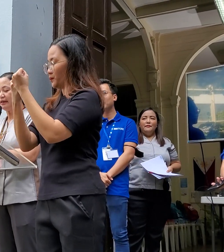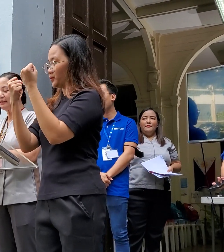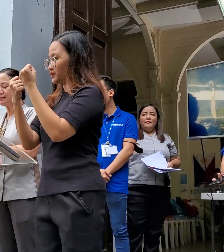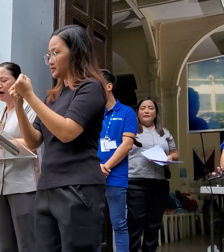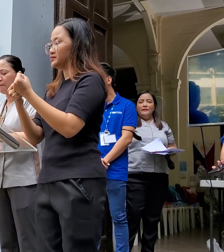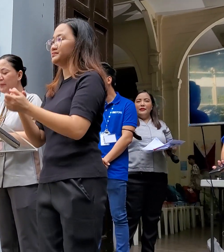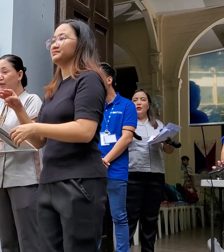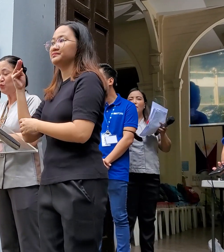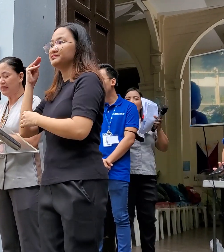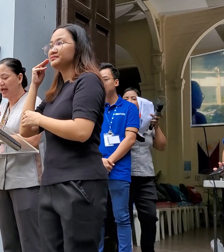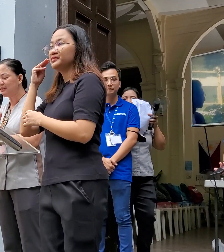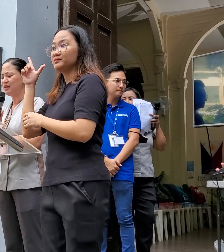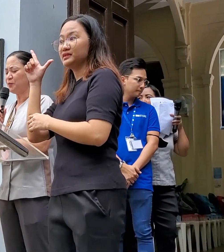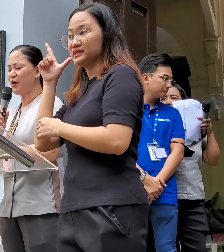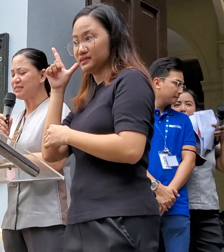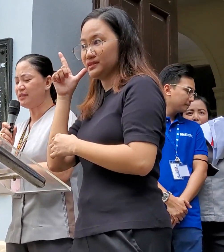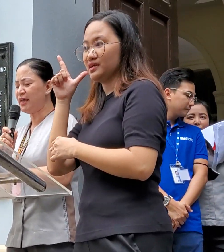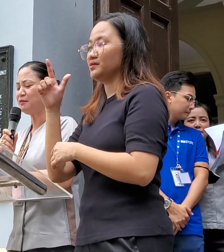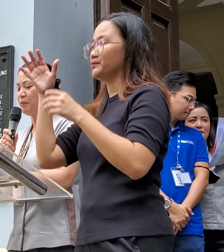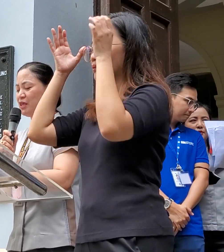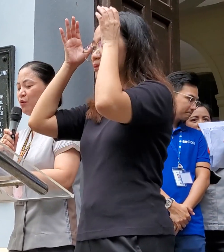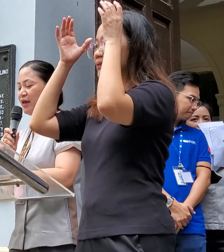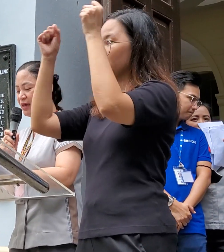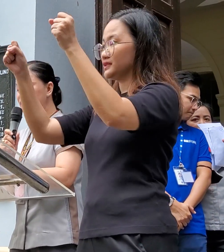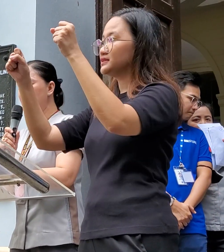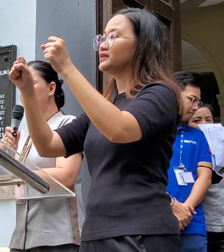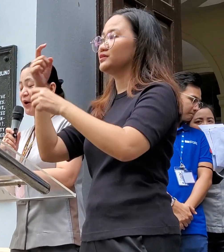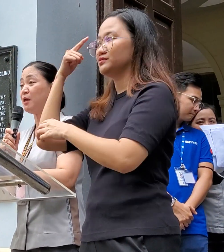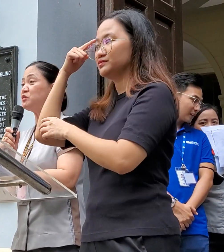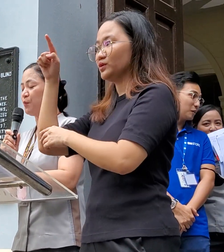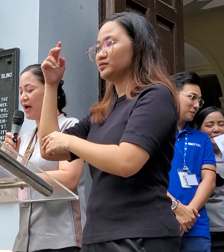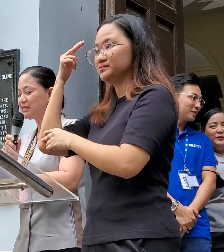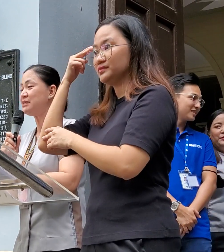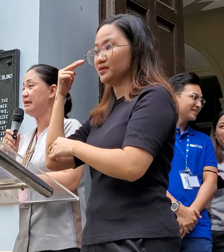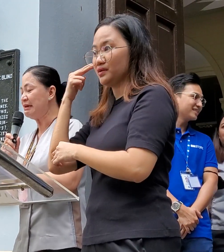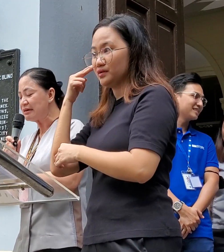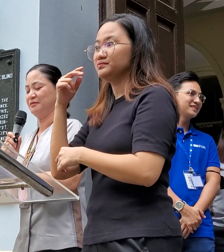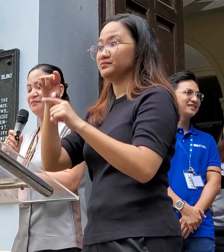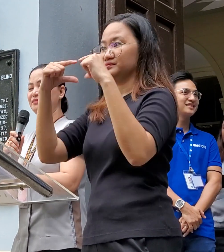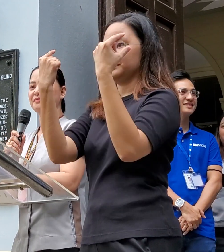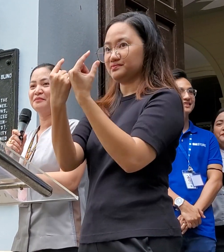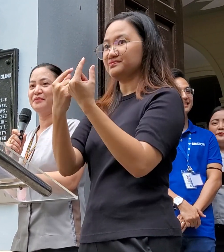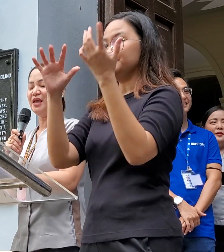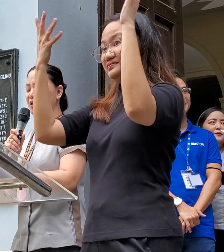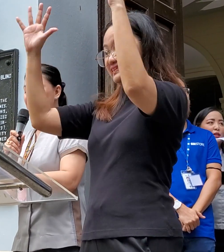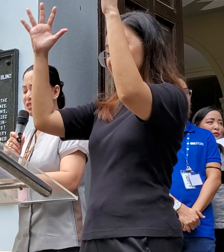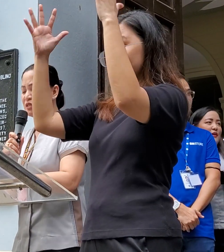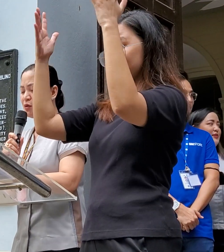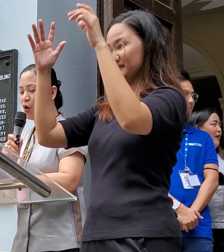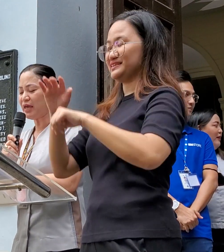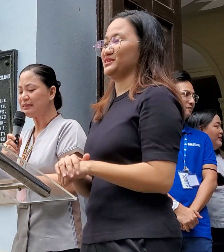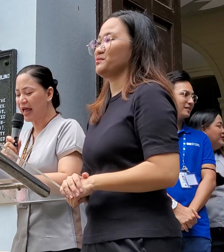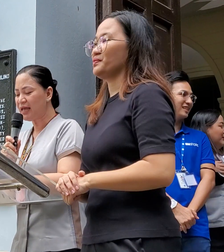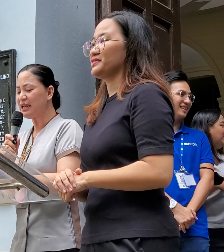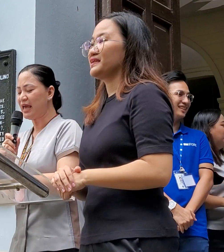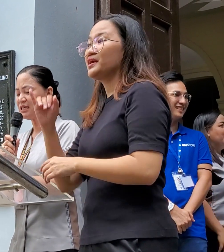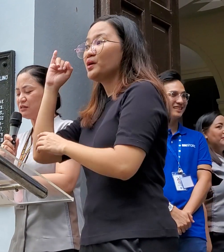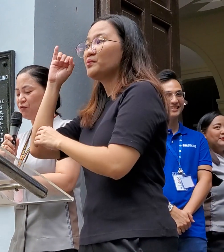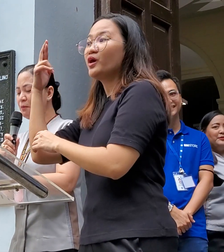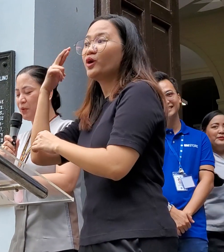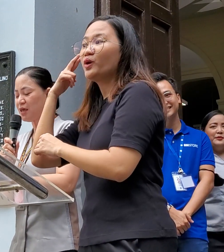Ms. Linda Panutat, President, BU Head, Prime Spots, Inc. Mr. Roy